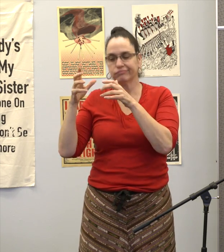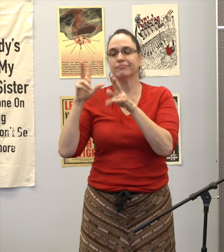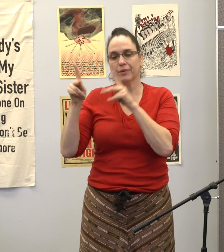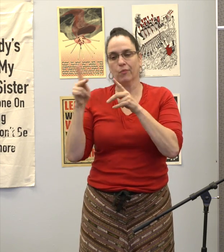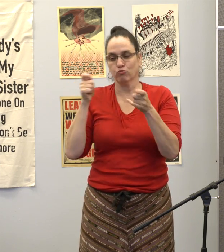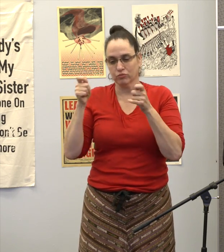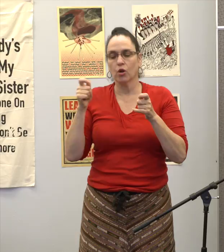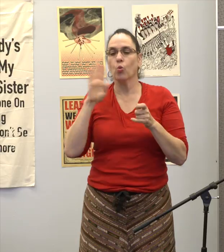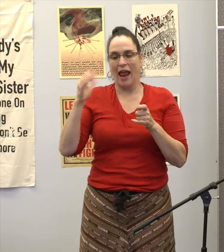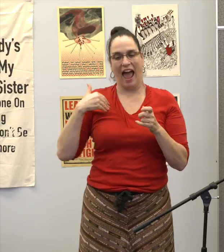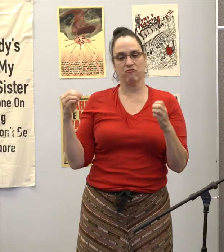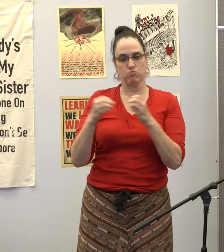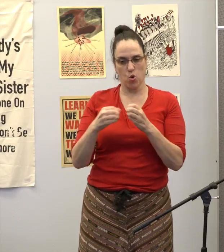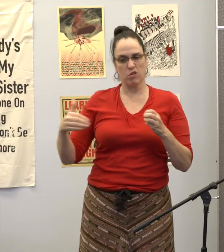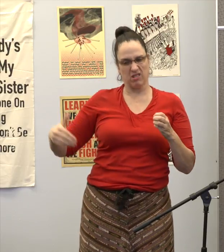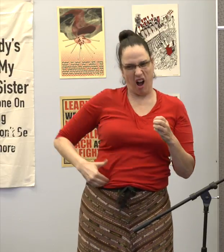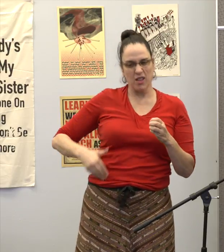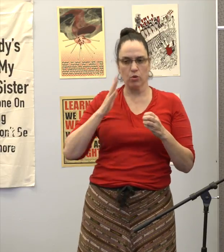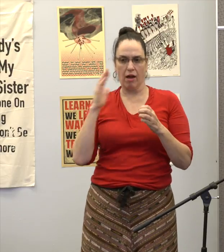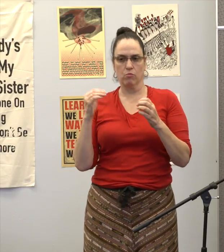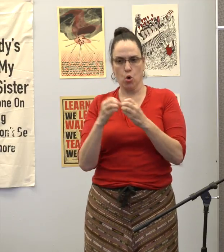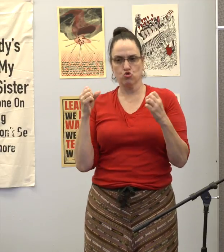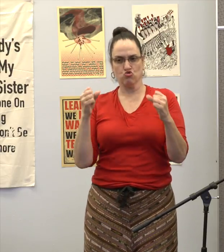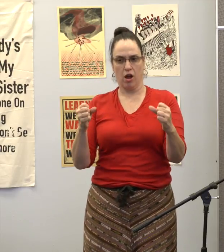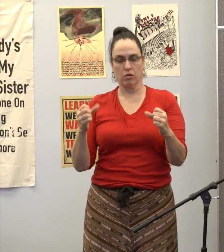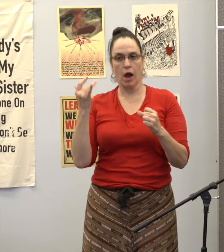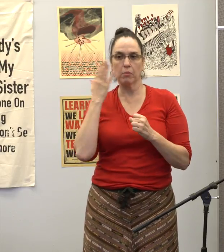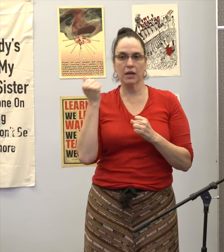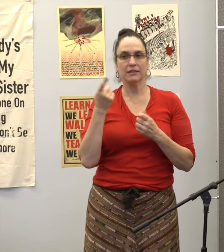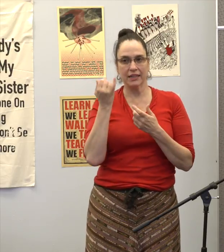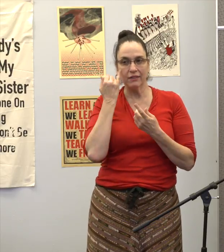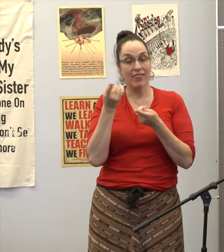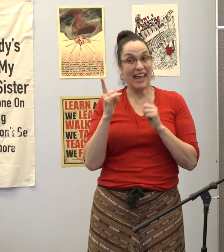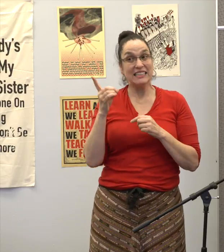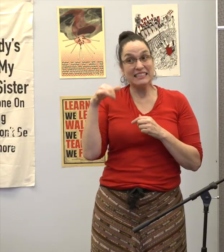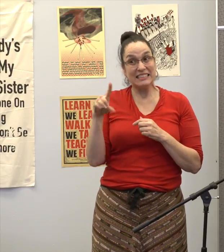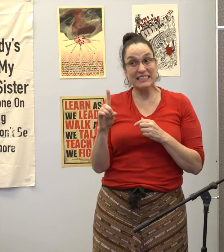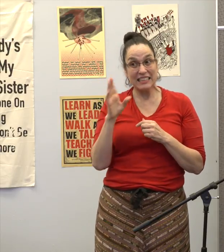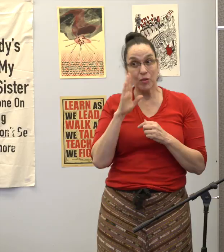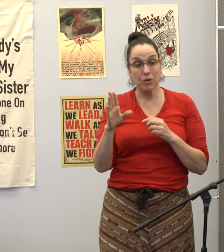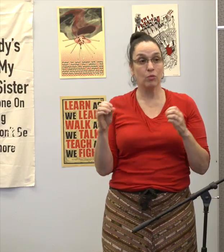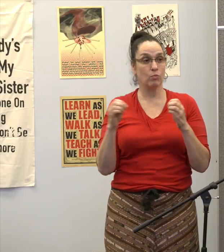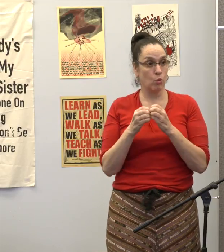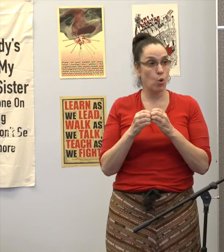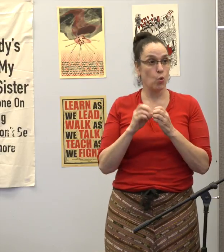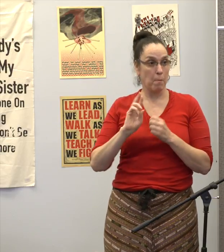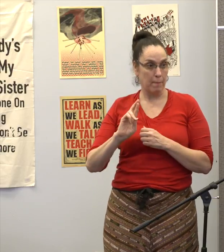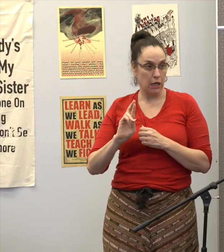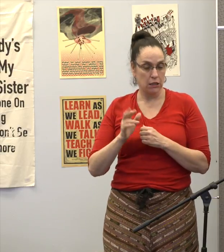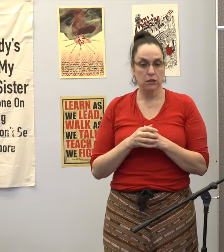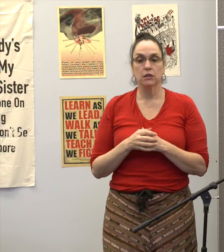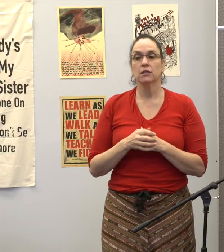Because if they had, they would have been being very Republican. Now, I didn't say extremists, because